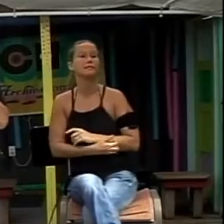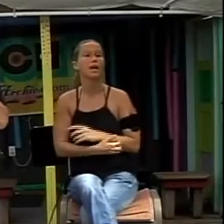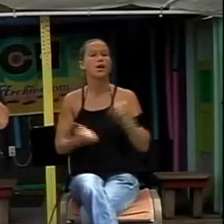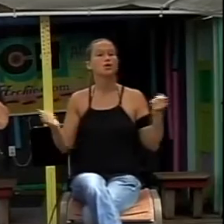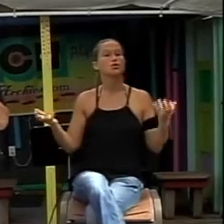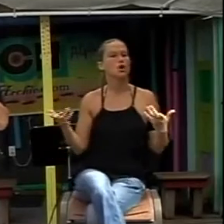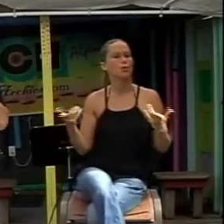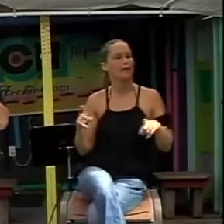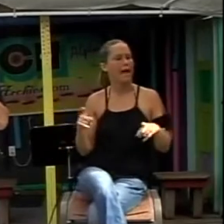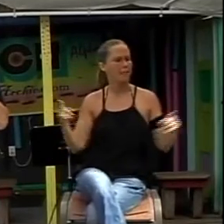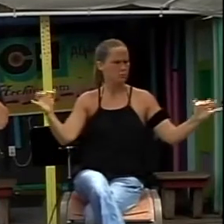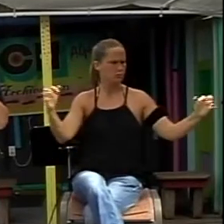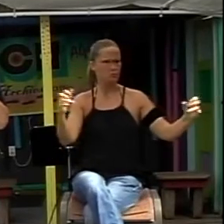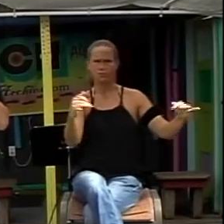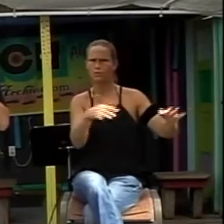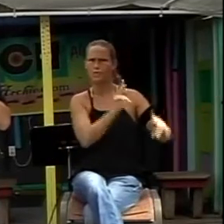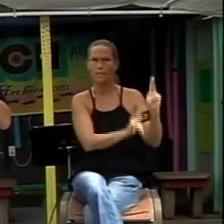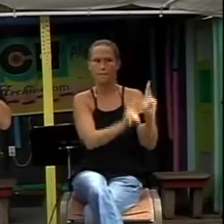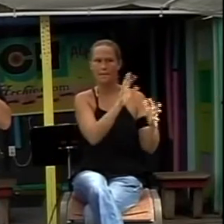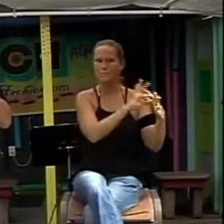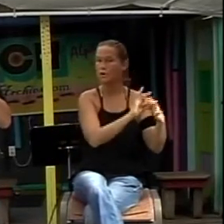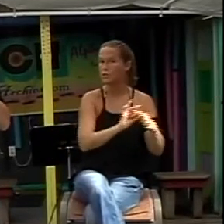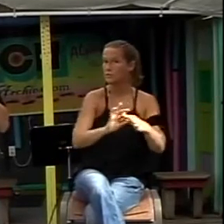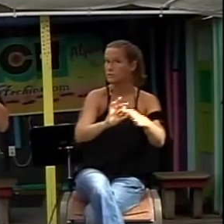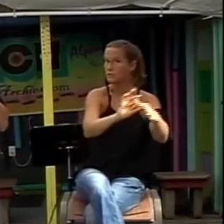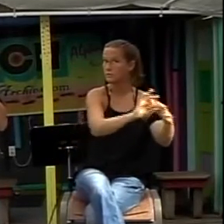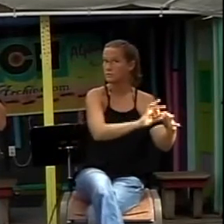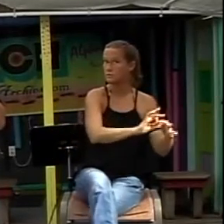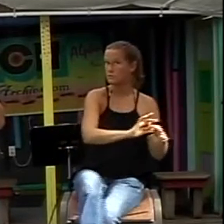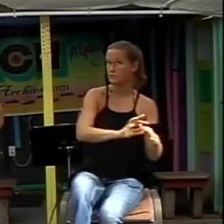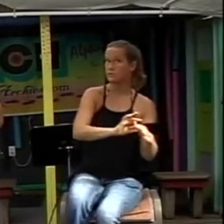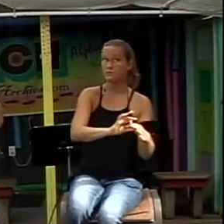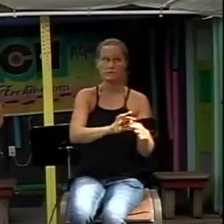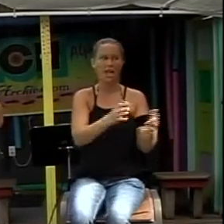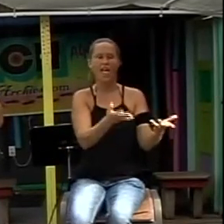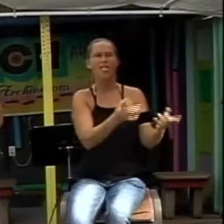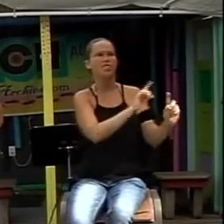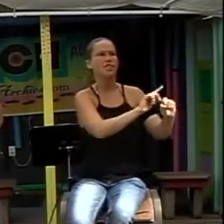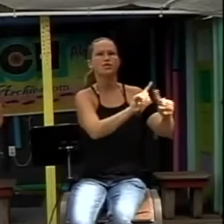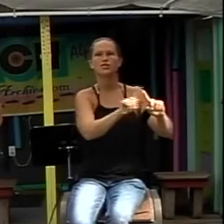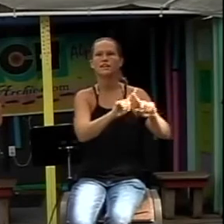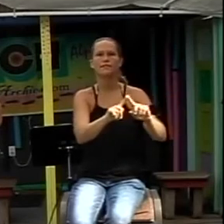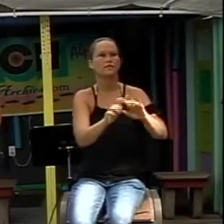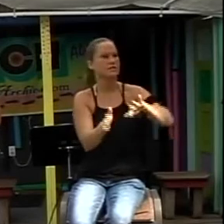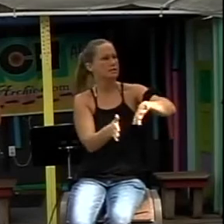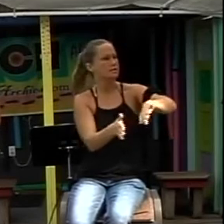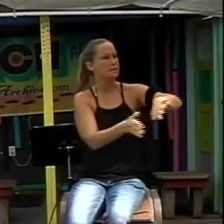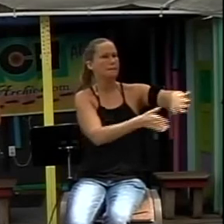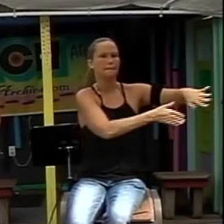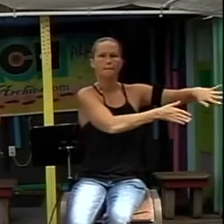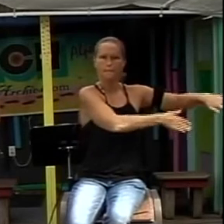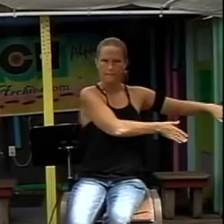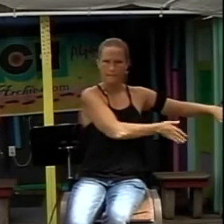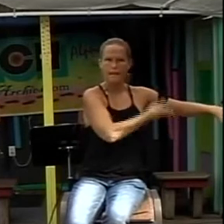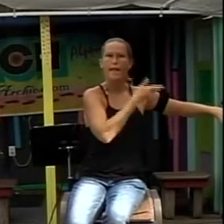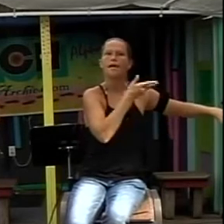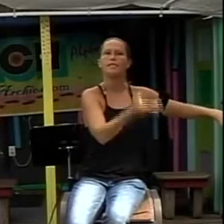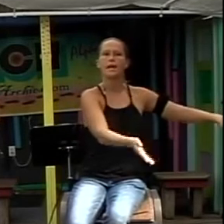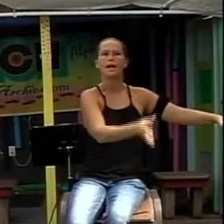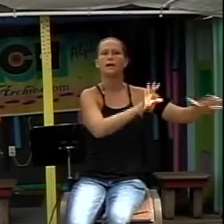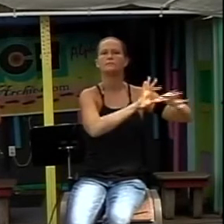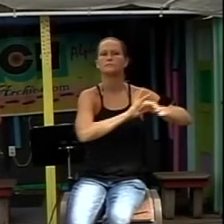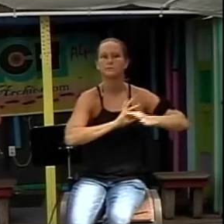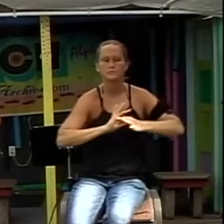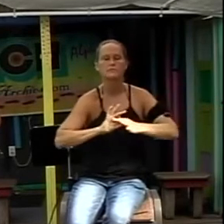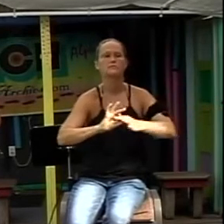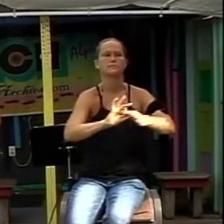set aside because they actually were in one spirit. They actually were in one accord. They were all